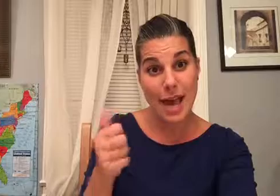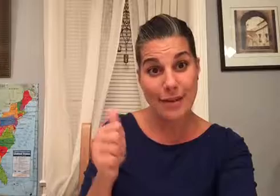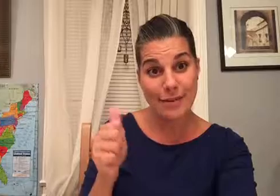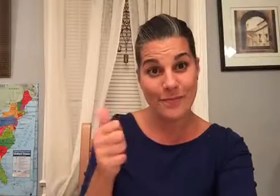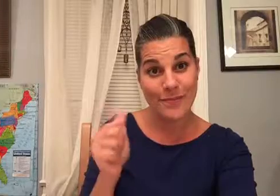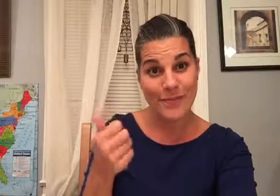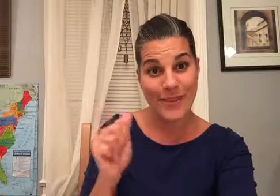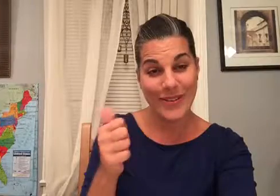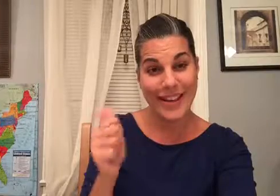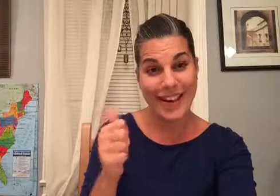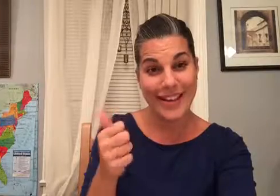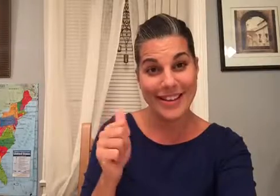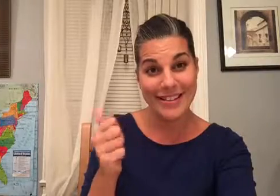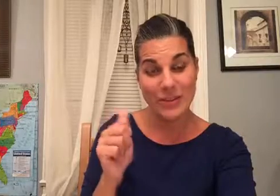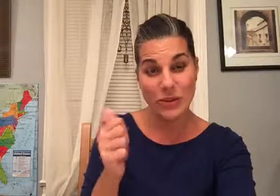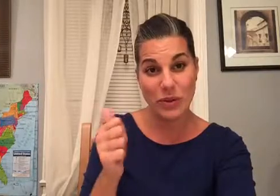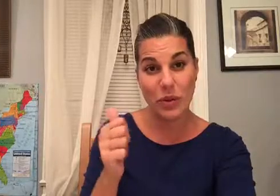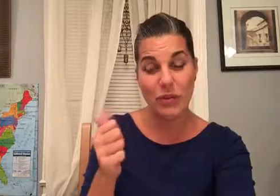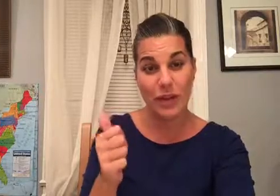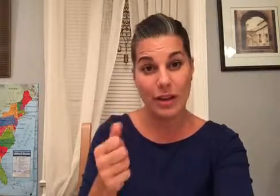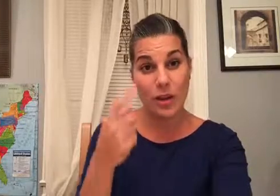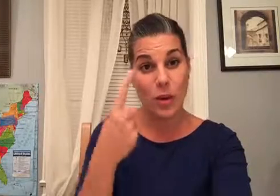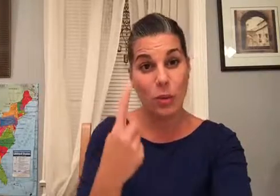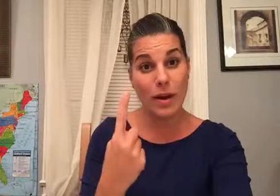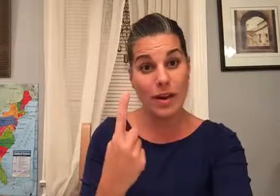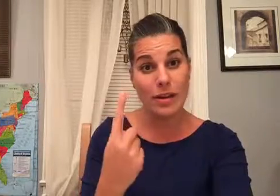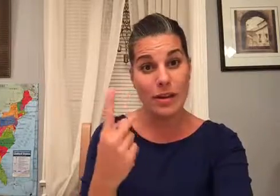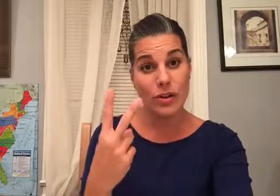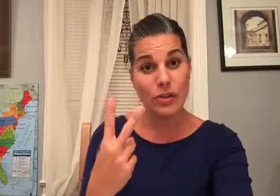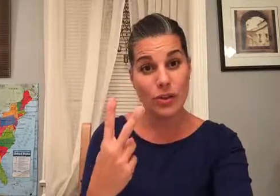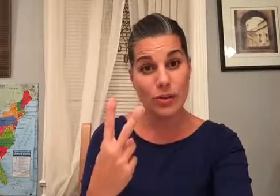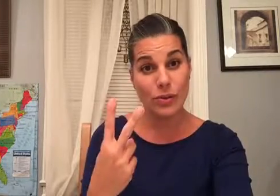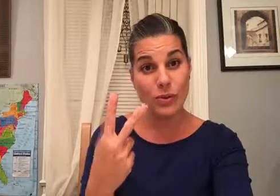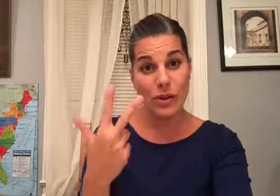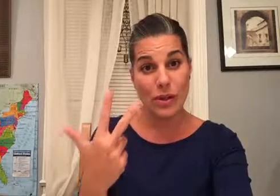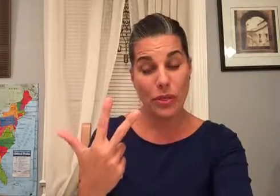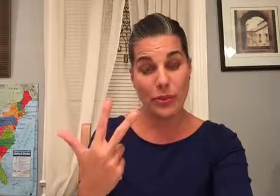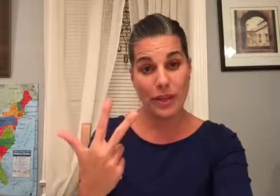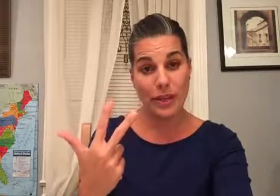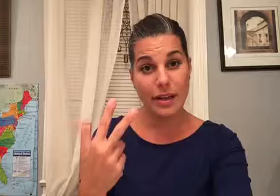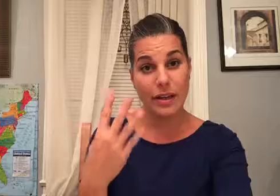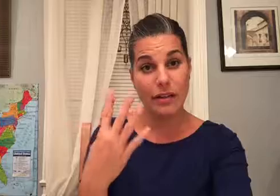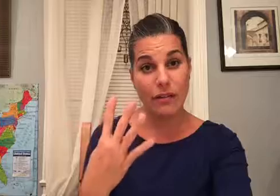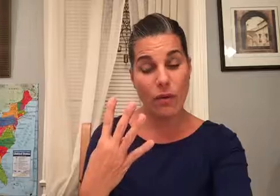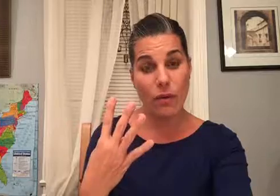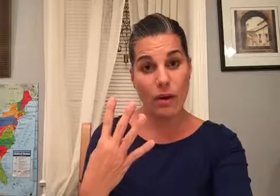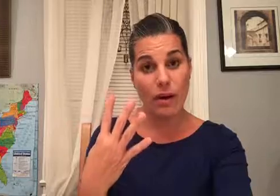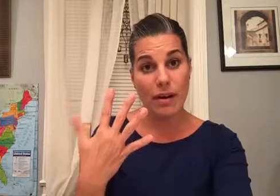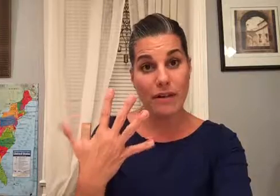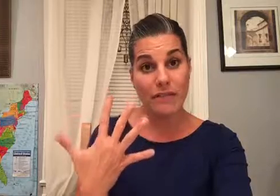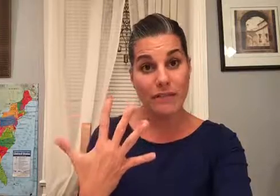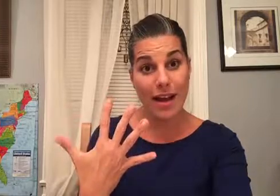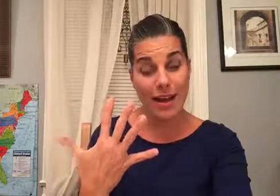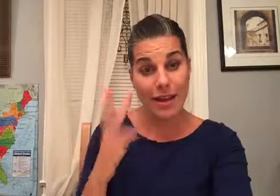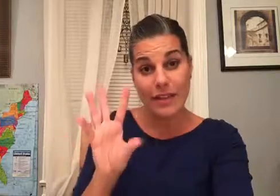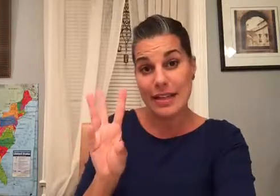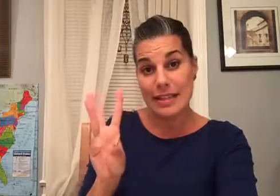10. Okay, so do it all over again. 1, 2, 3, 4, 5,